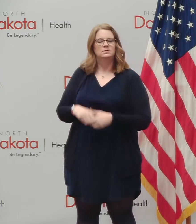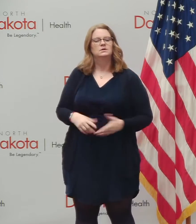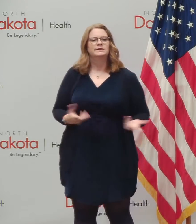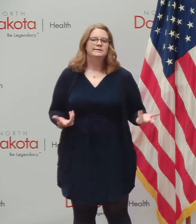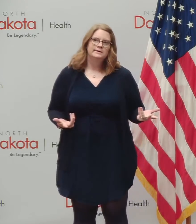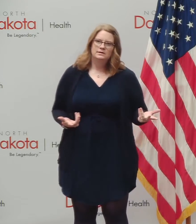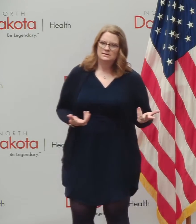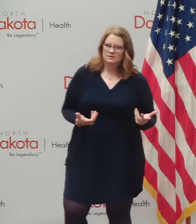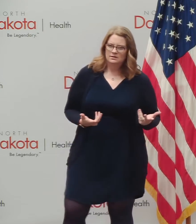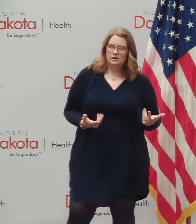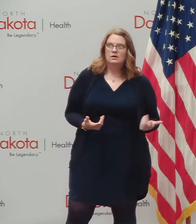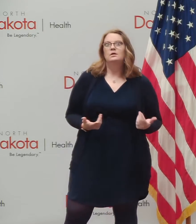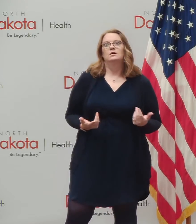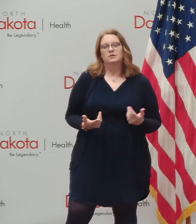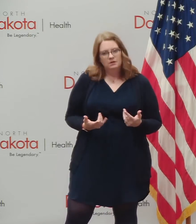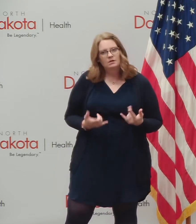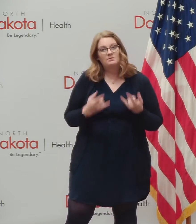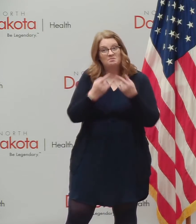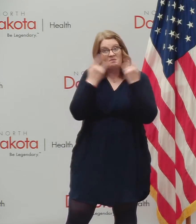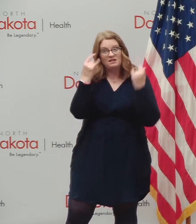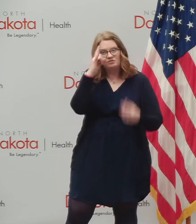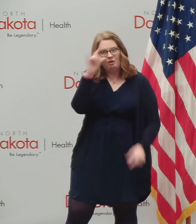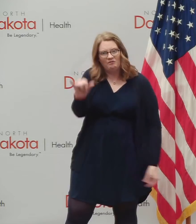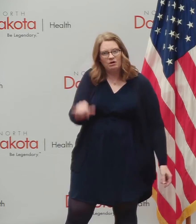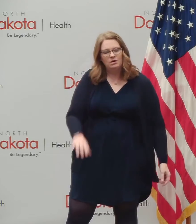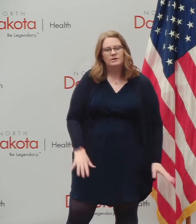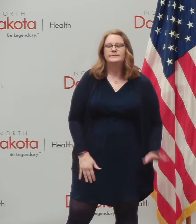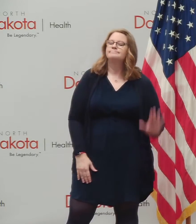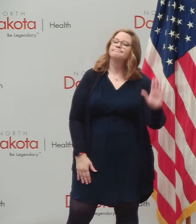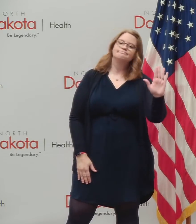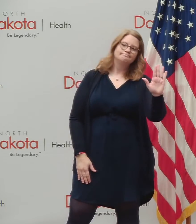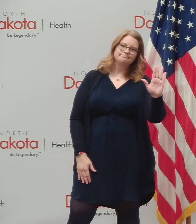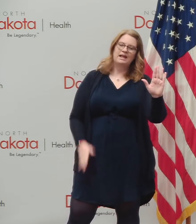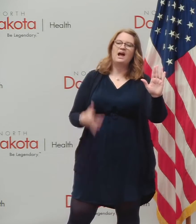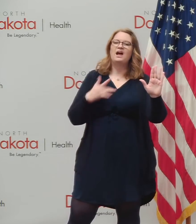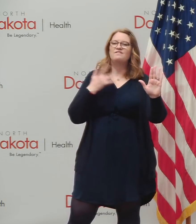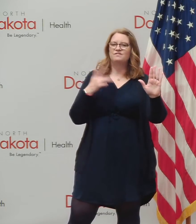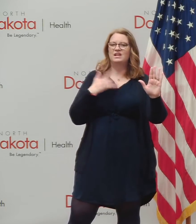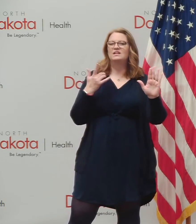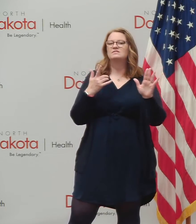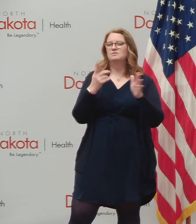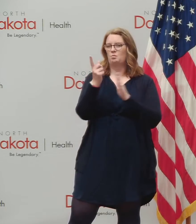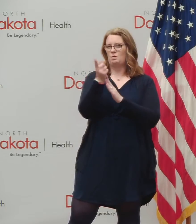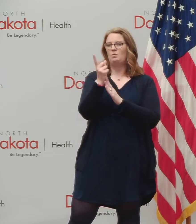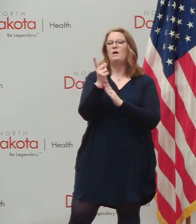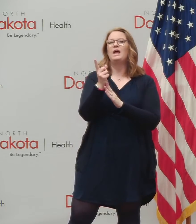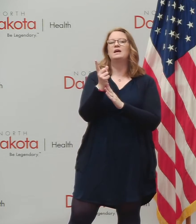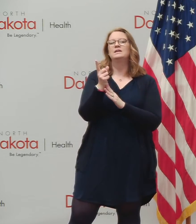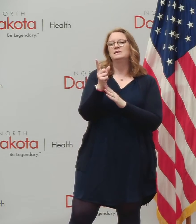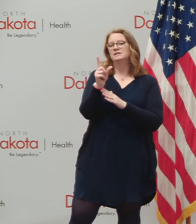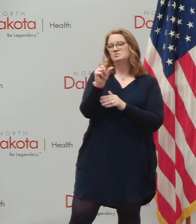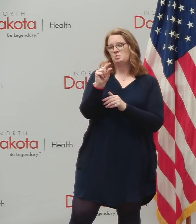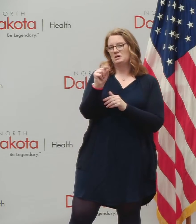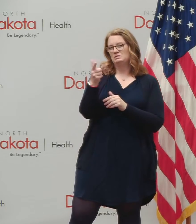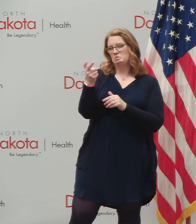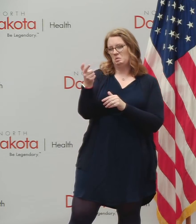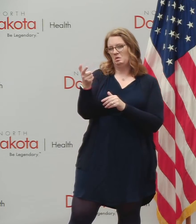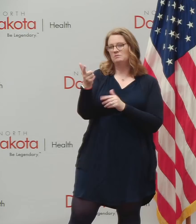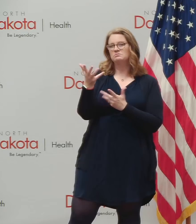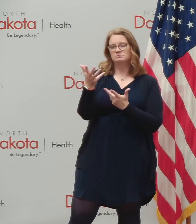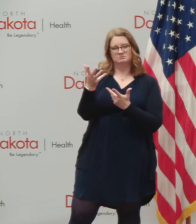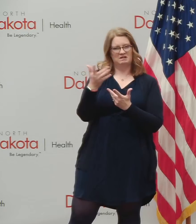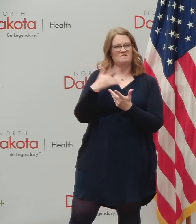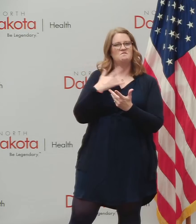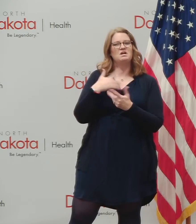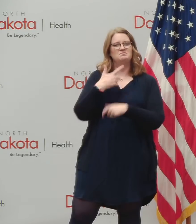how long are we doing this for? I'm confident that in Q1 of 2021, the beginning of effective vaccines are